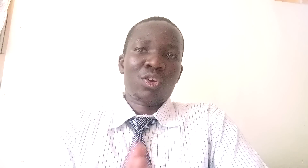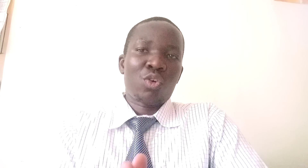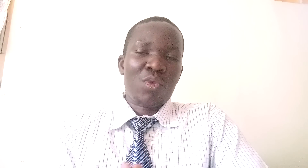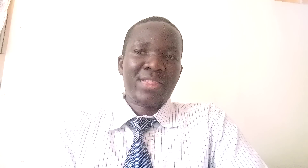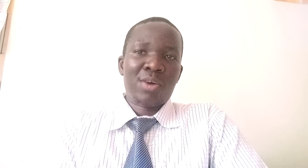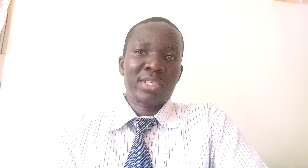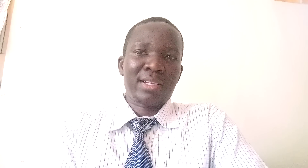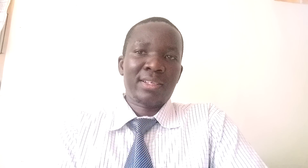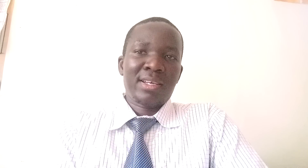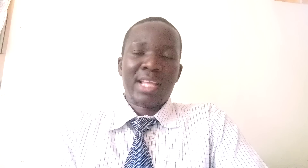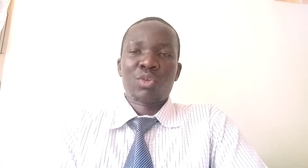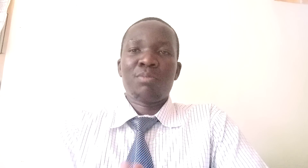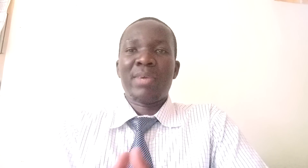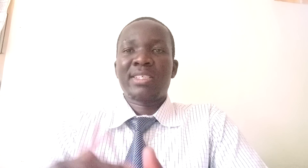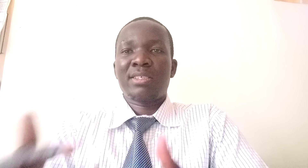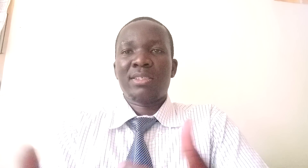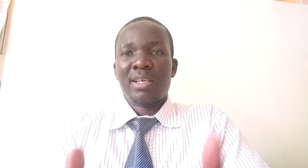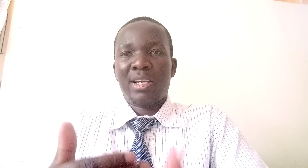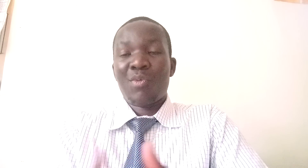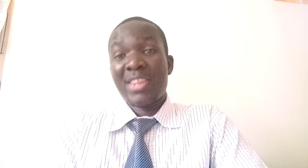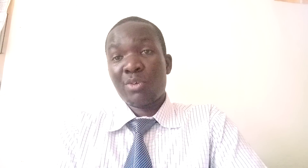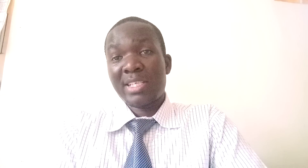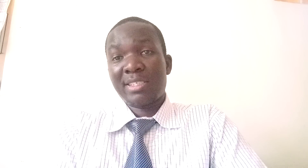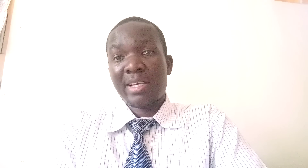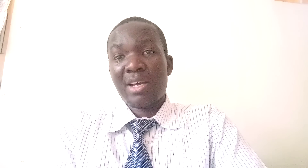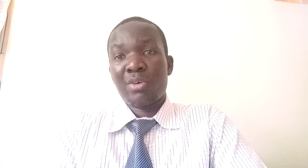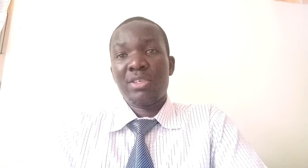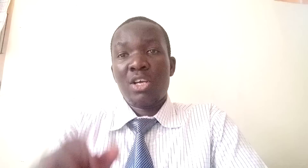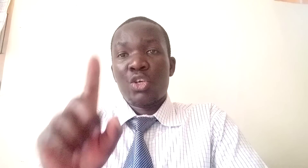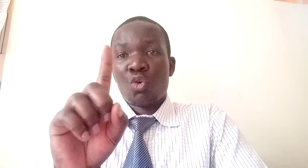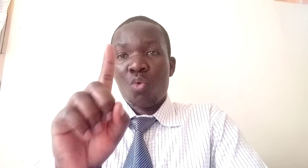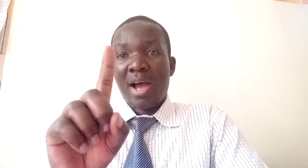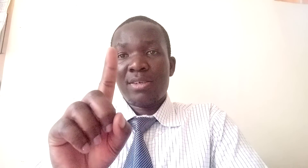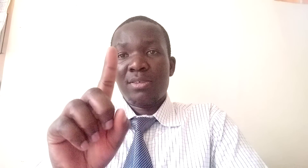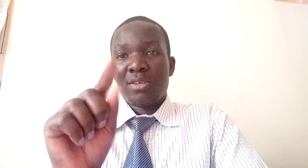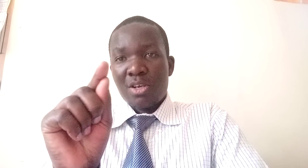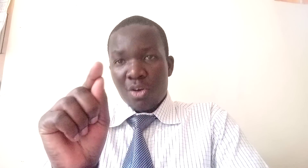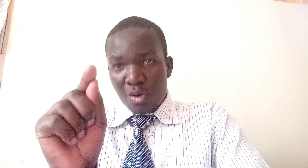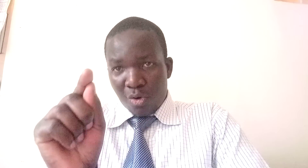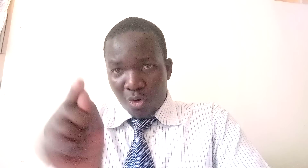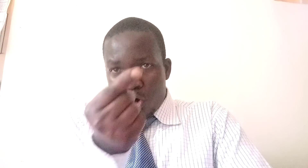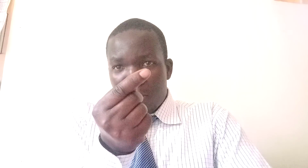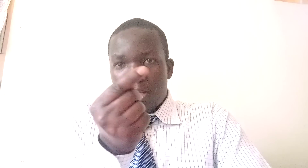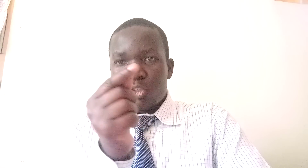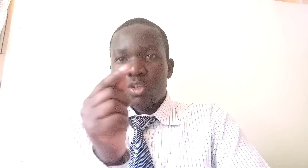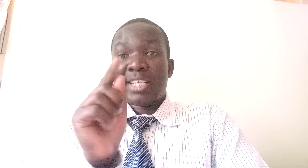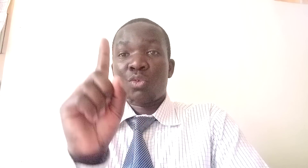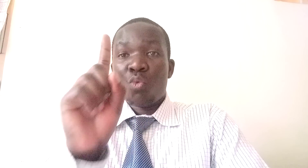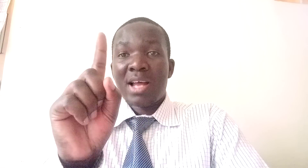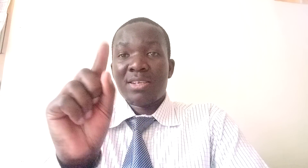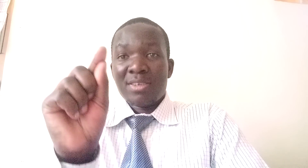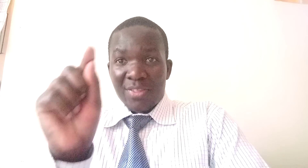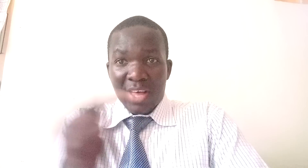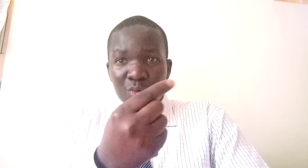and 1000. That's what makes 1000 in sign language. So 1, comma. So that's